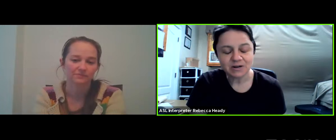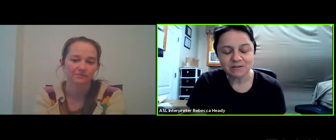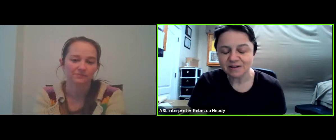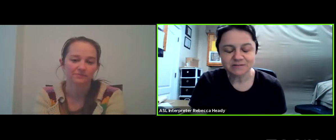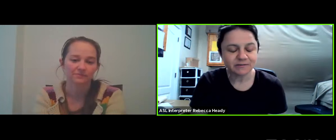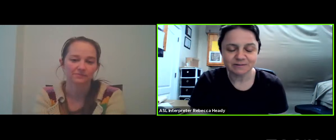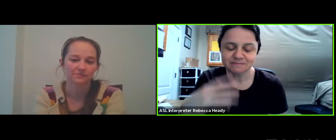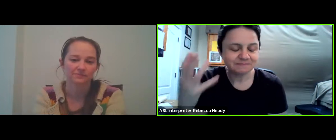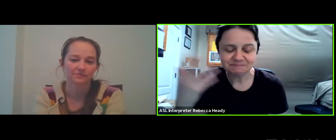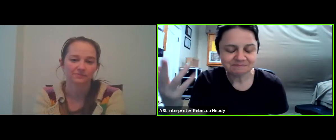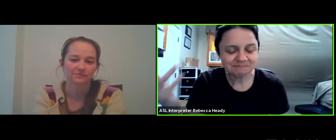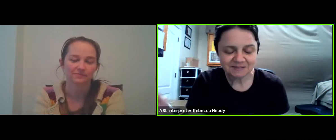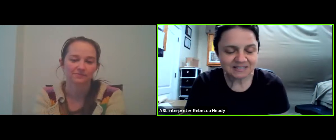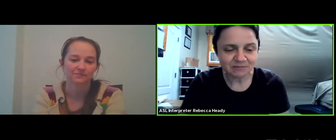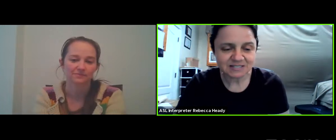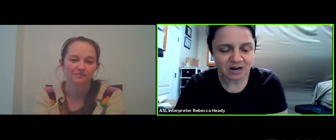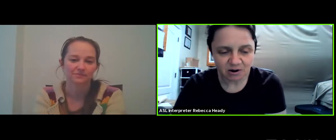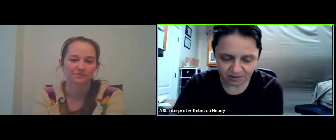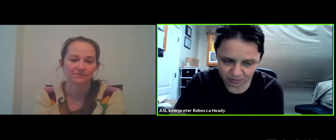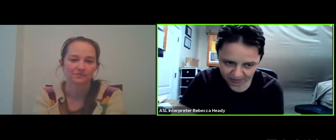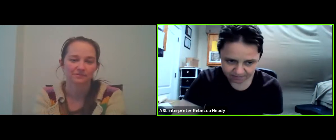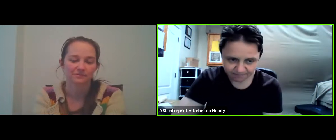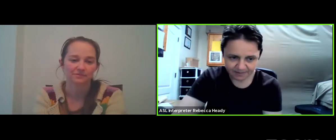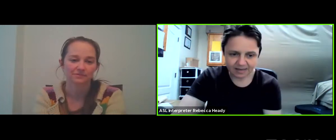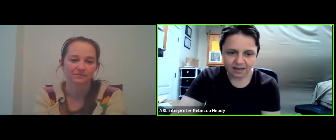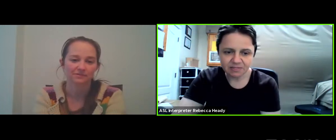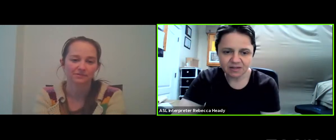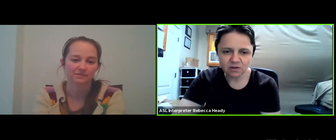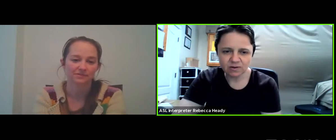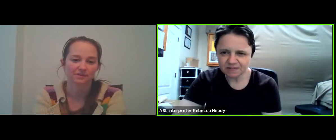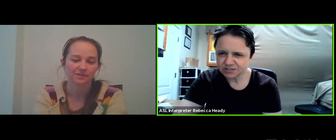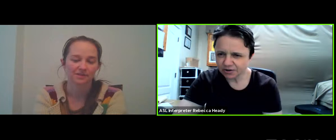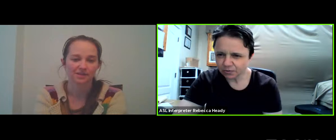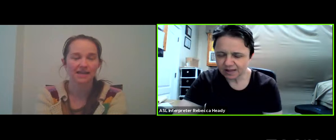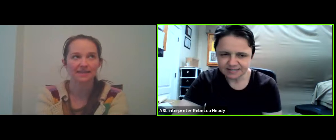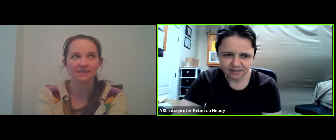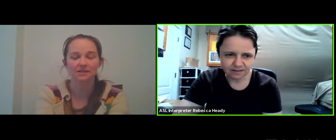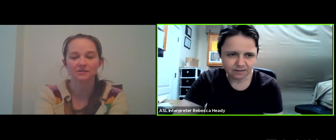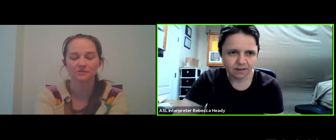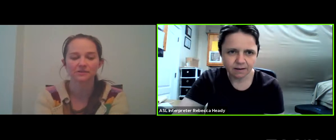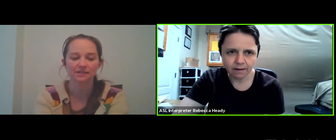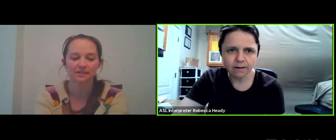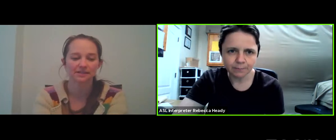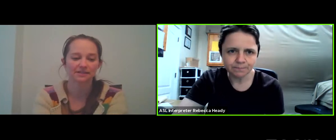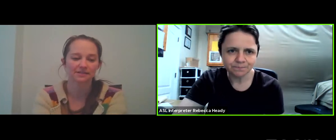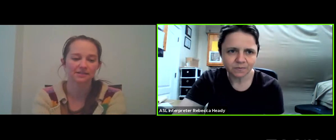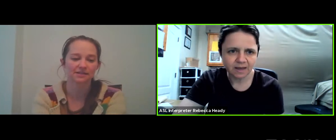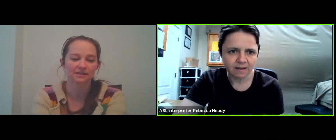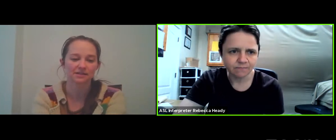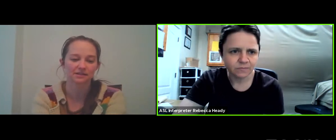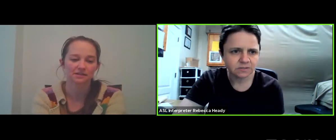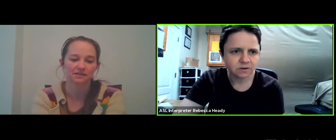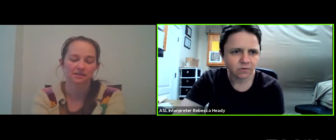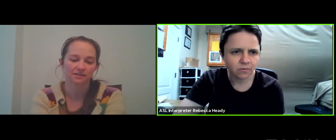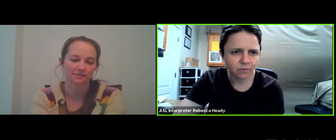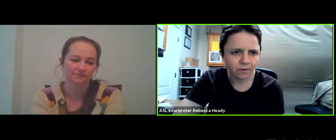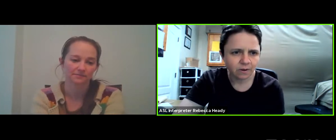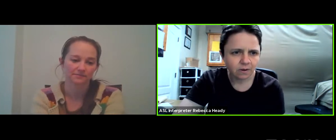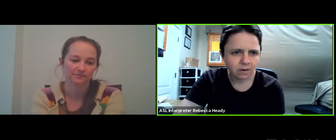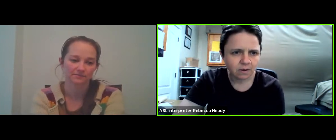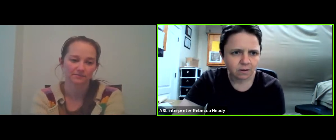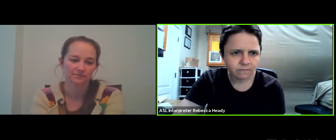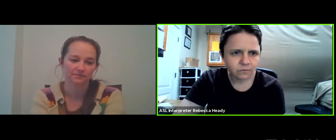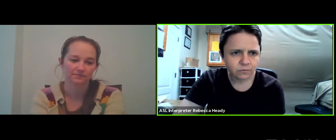I don't know. I'm trying to think of different scenarios, but I think you get the general idea. I think so. Yeah. Okay.